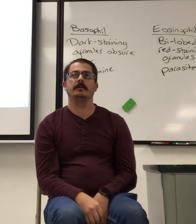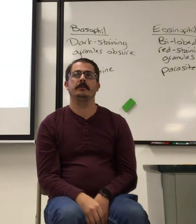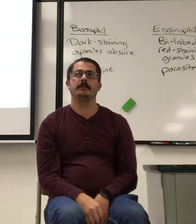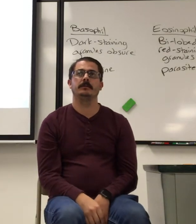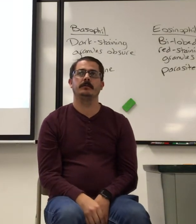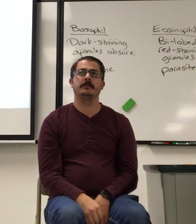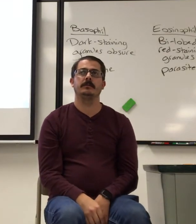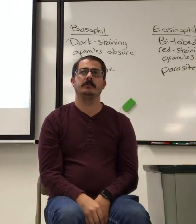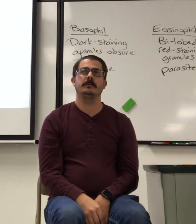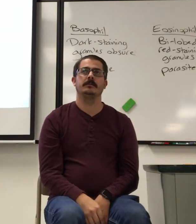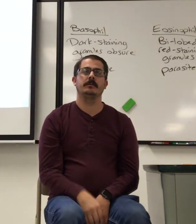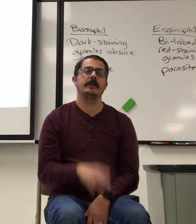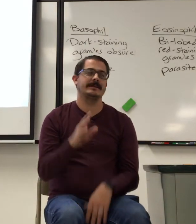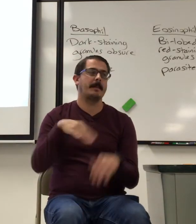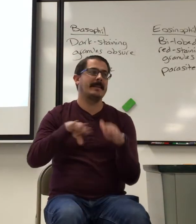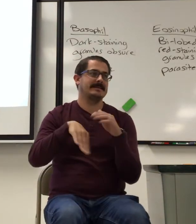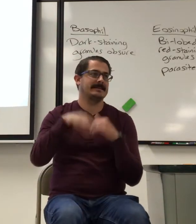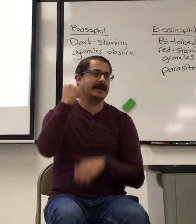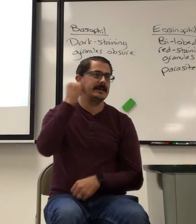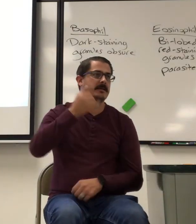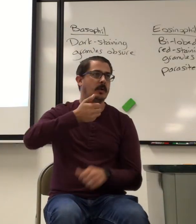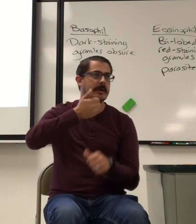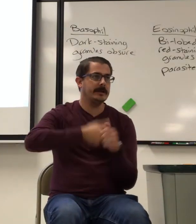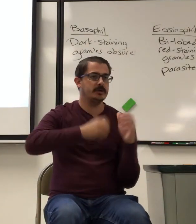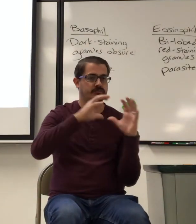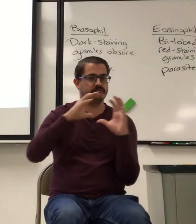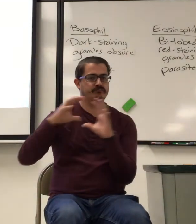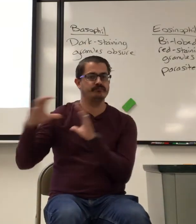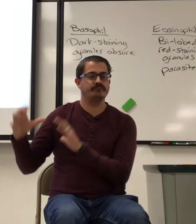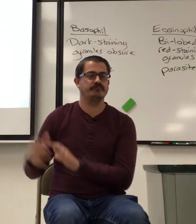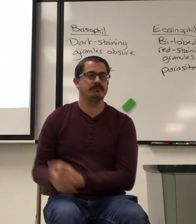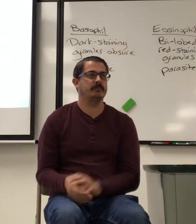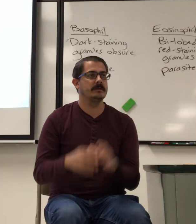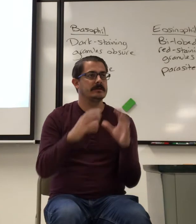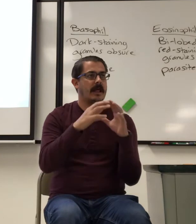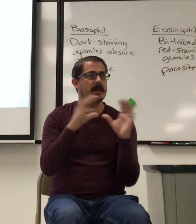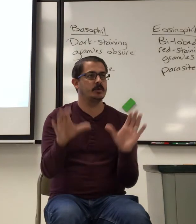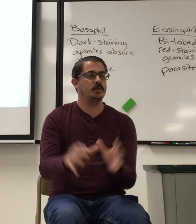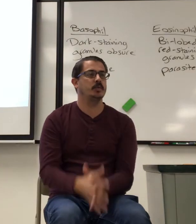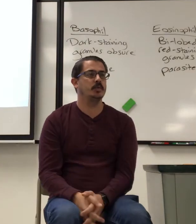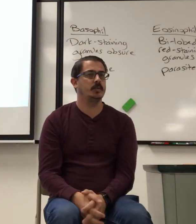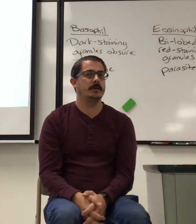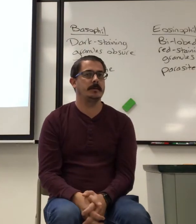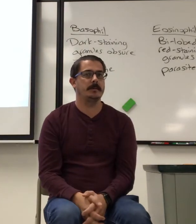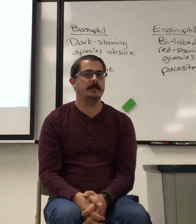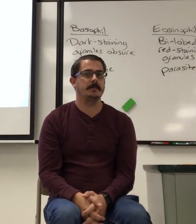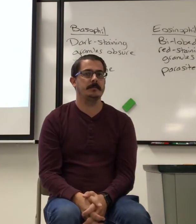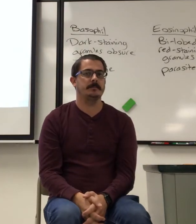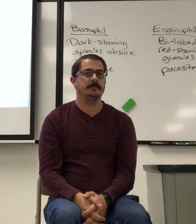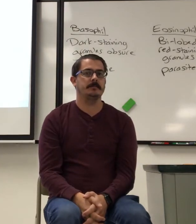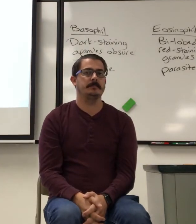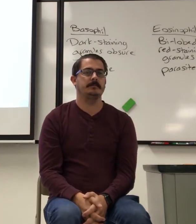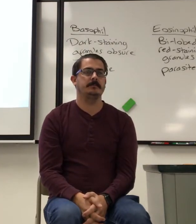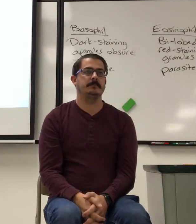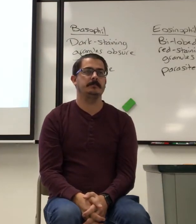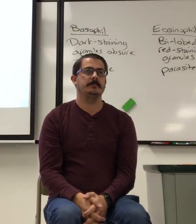All right, so that's a basic idea of what each of those cells do. I'm going to shift gears once again.